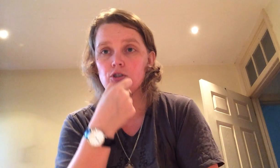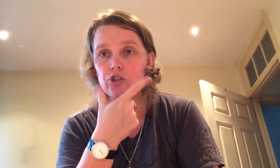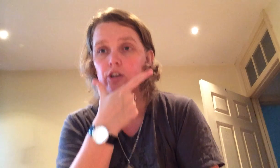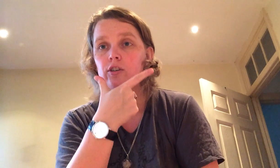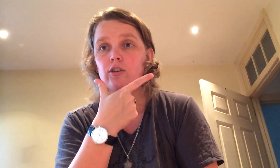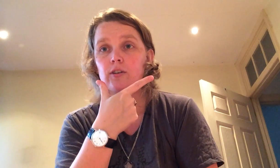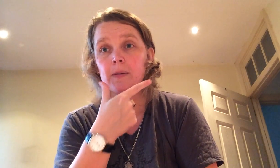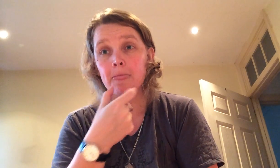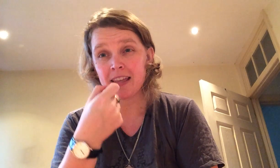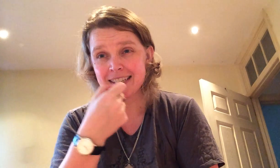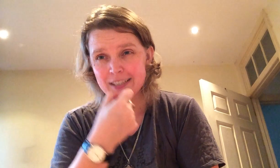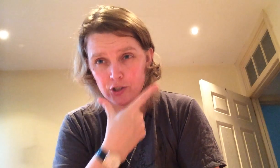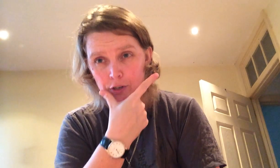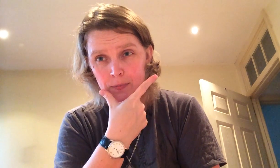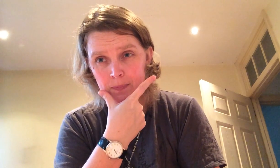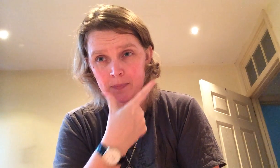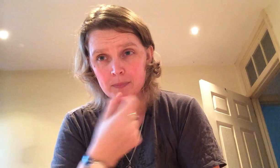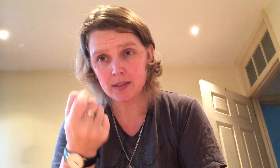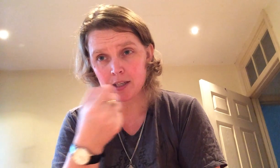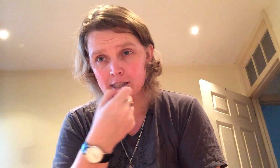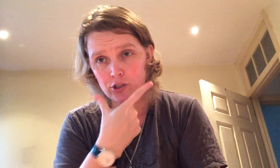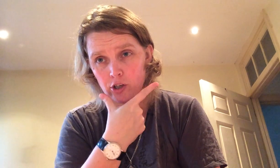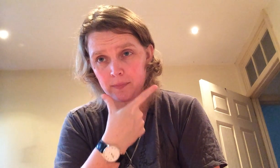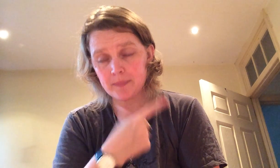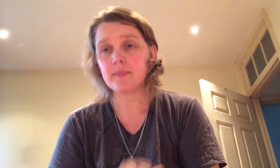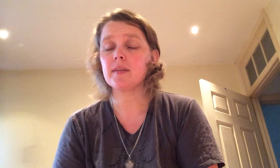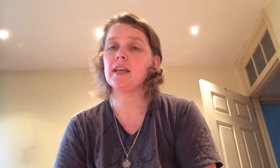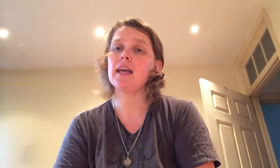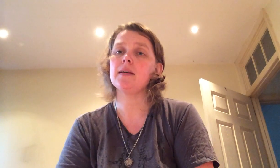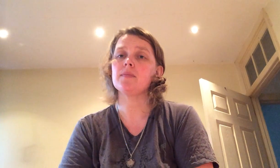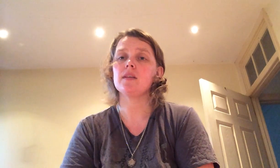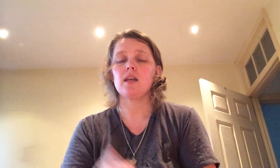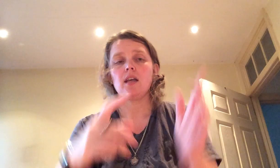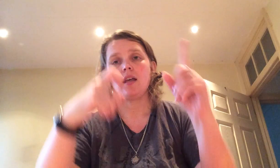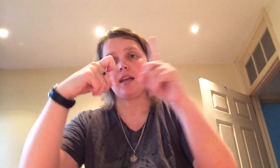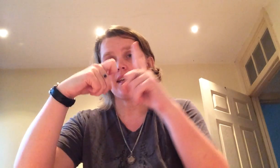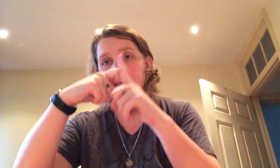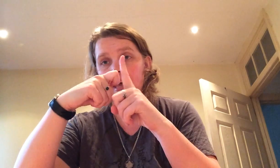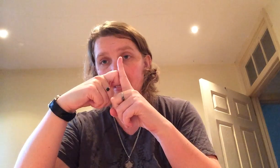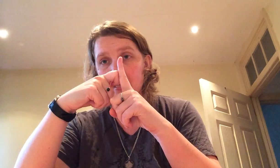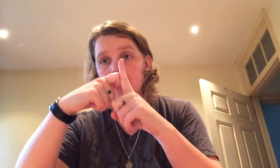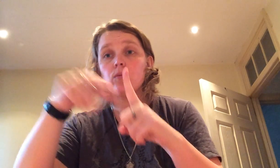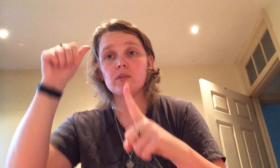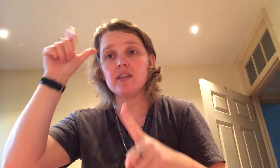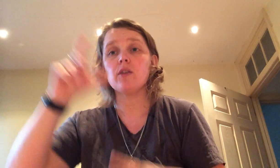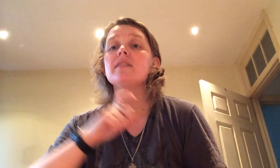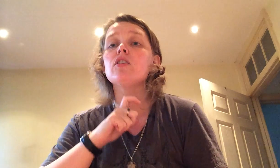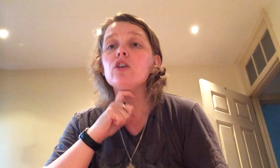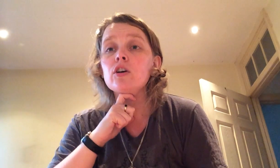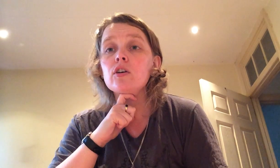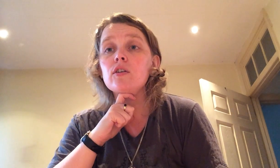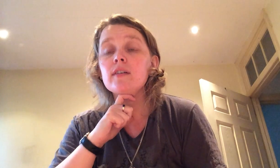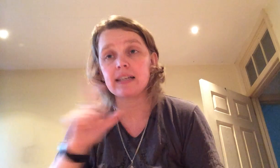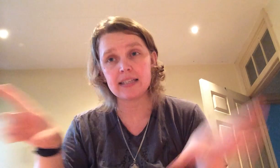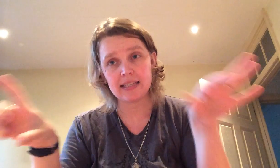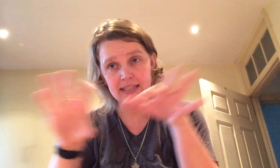J, J, J. Okay. K, which we know is K, and it's the